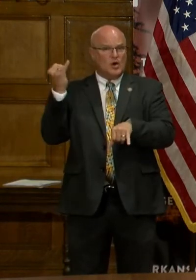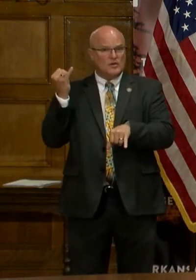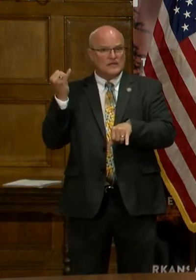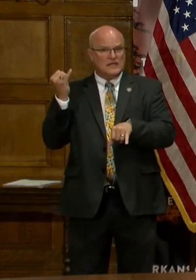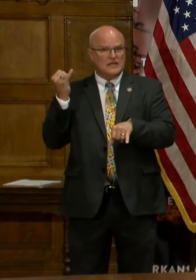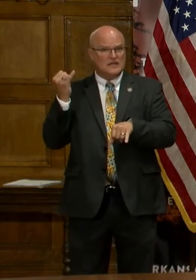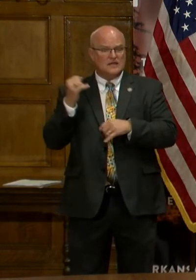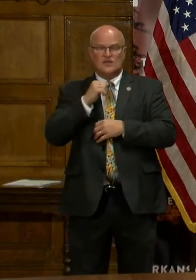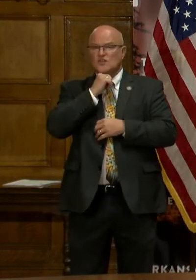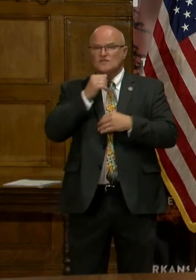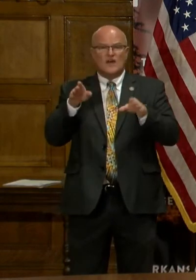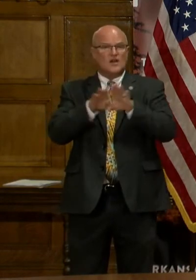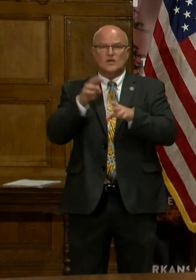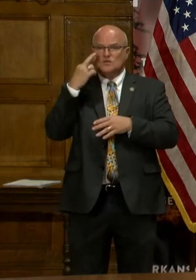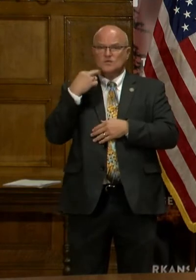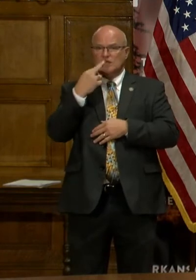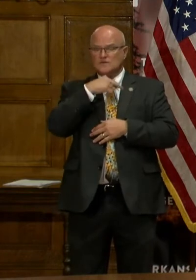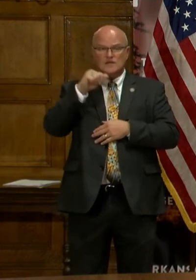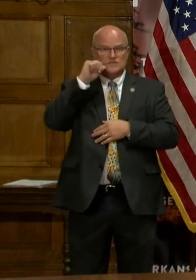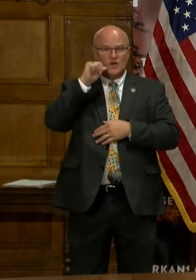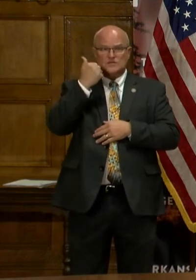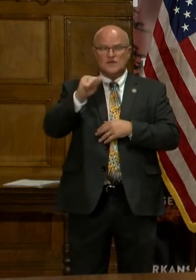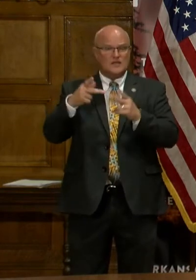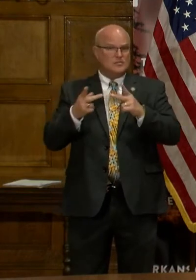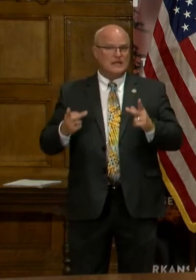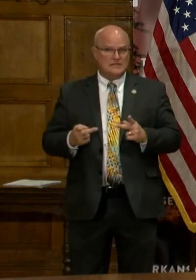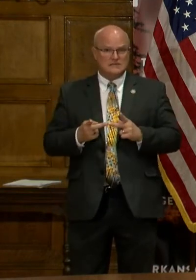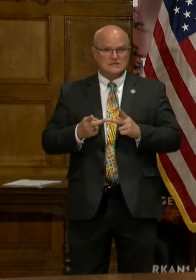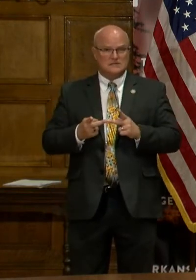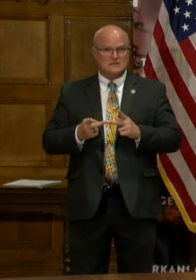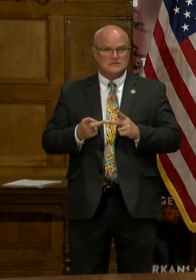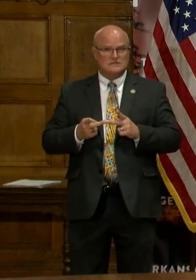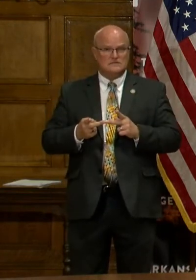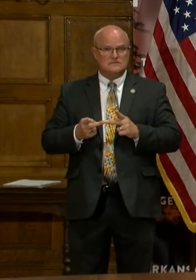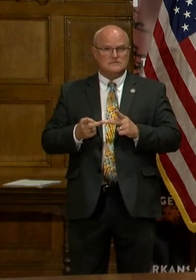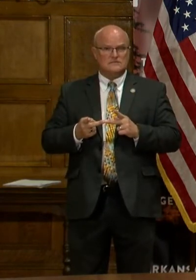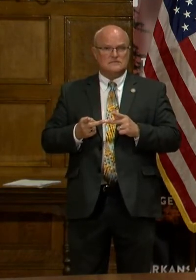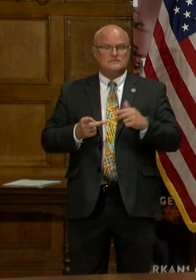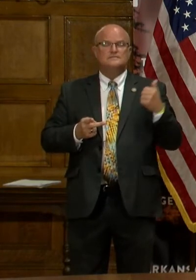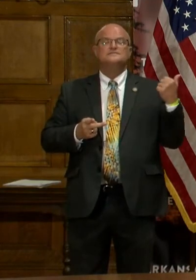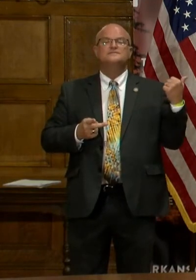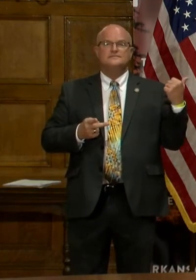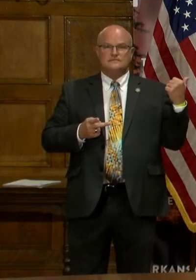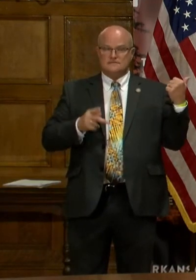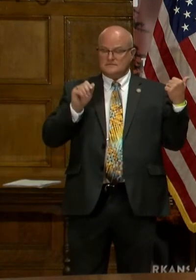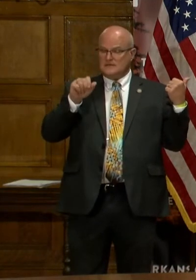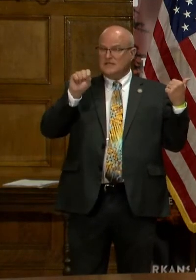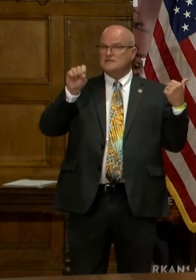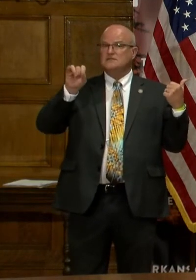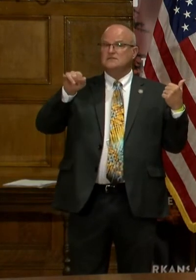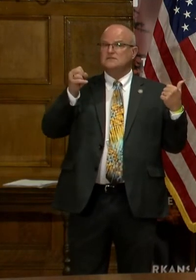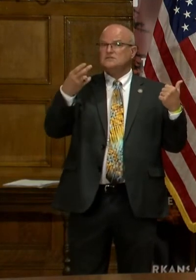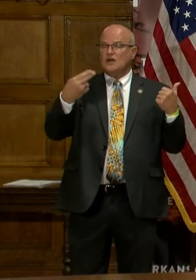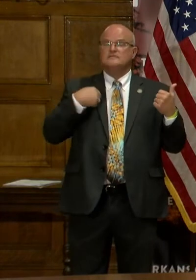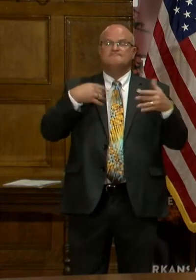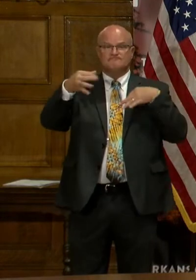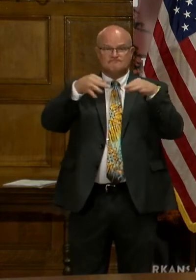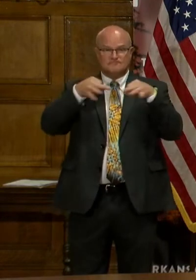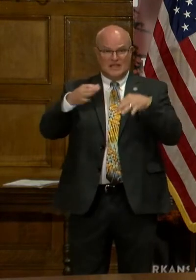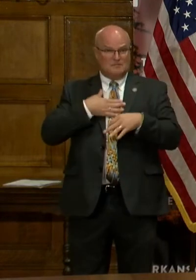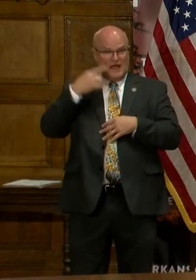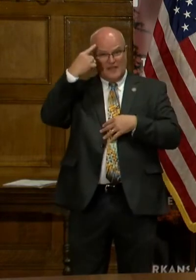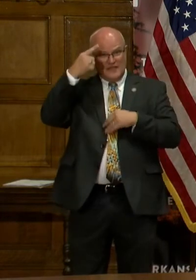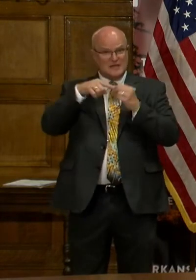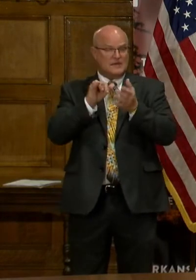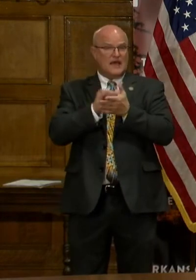You've not closed restaurants or bars or other venues. Yes, Josh, and I've explained my